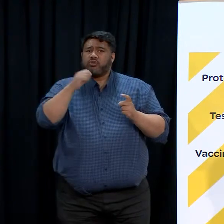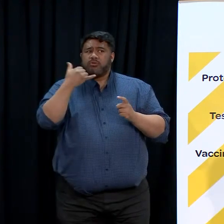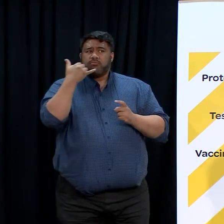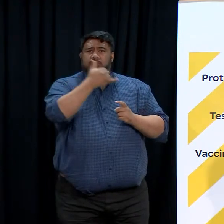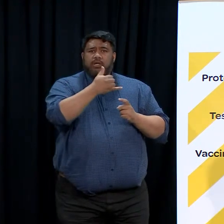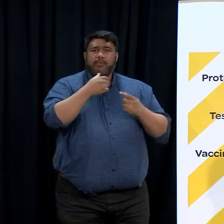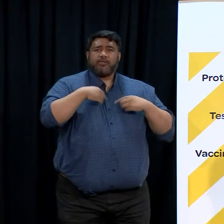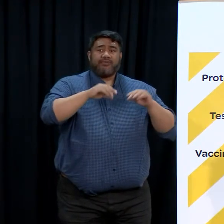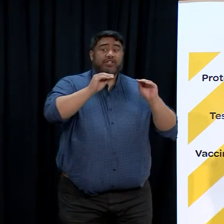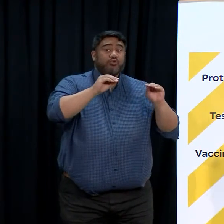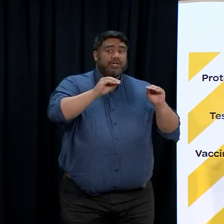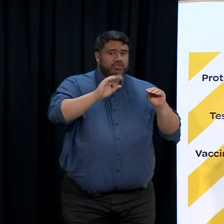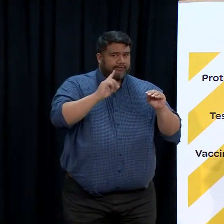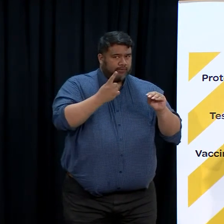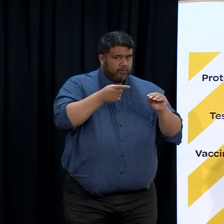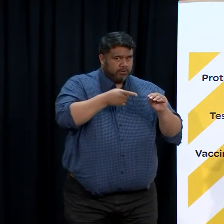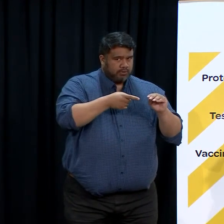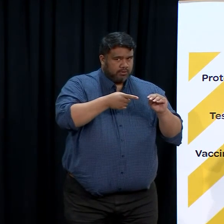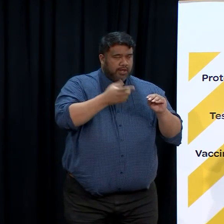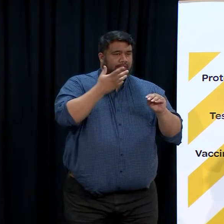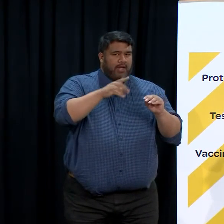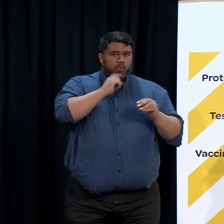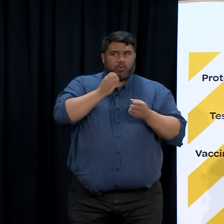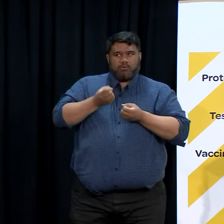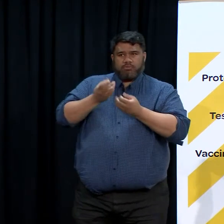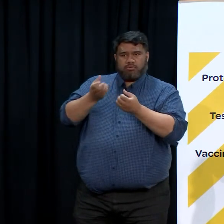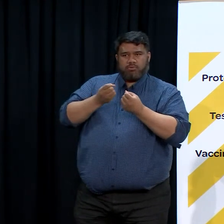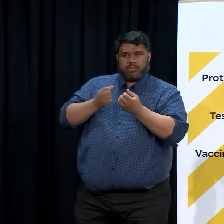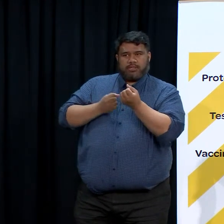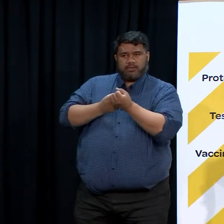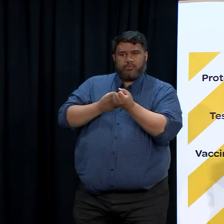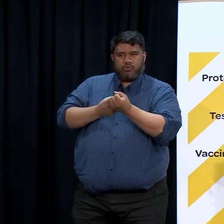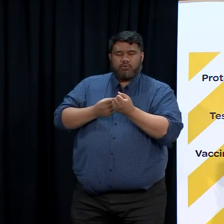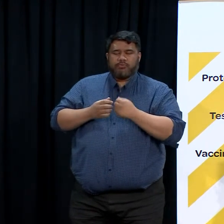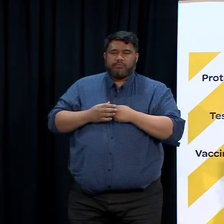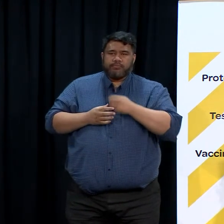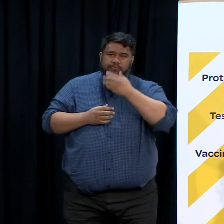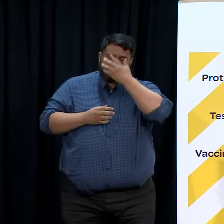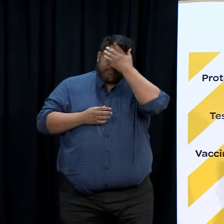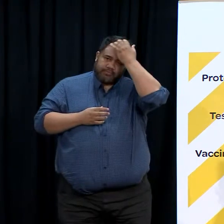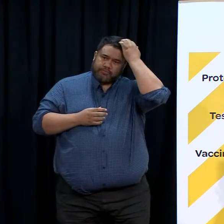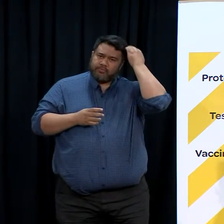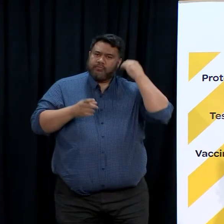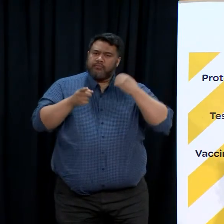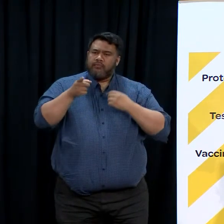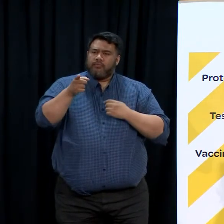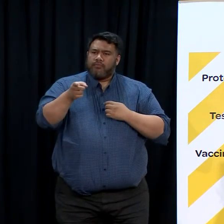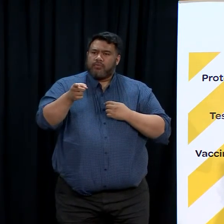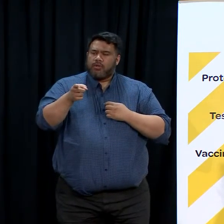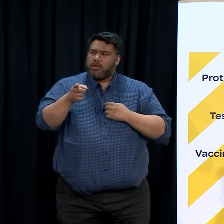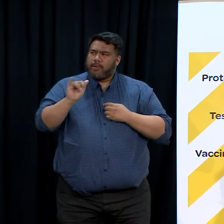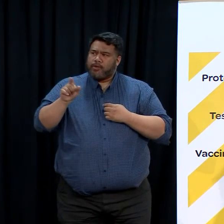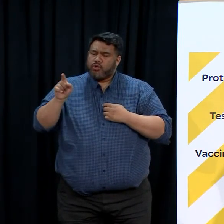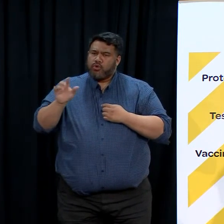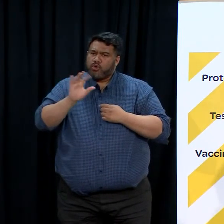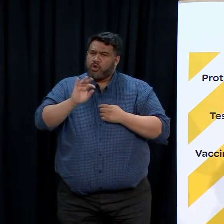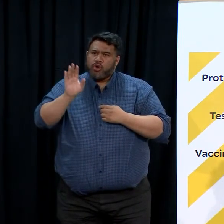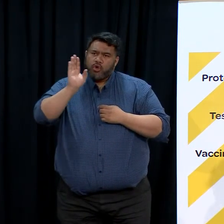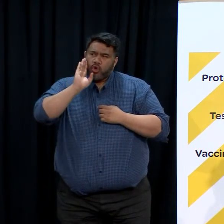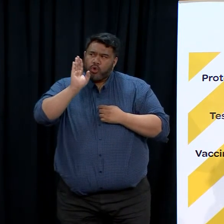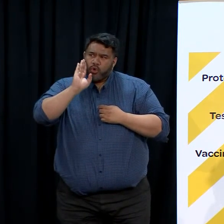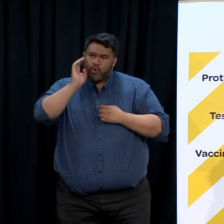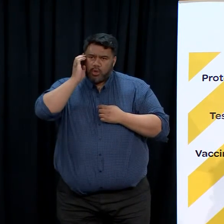of Education in the first instance, and we'll make sure that they're getting some additional support there. I'm also on, I don't know if you saw